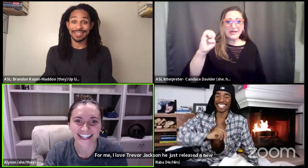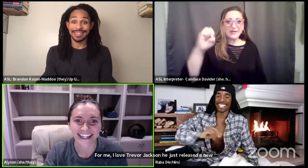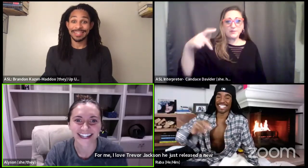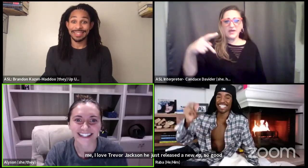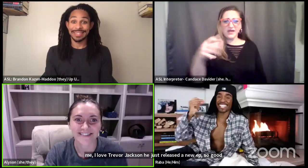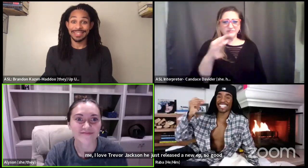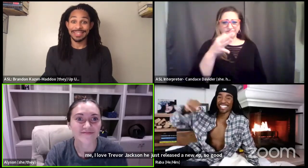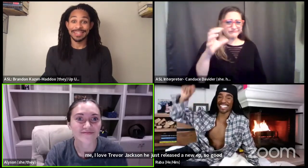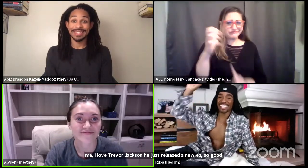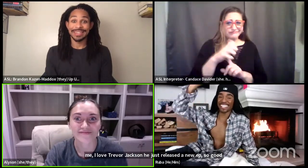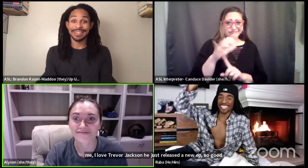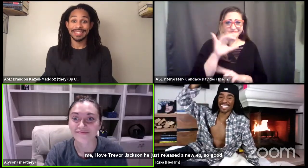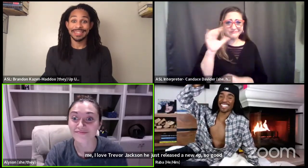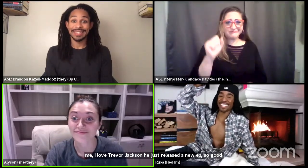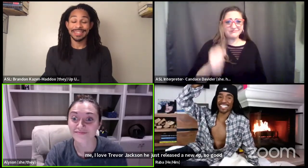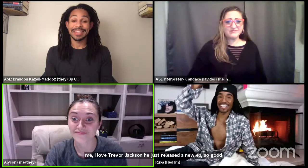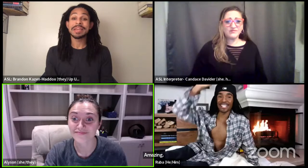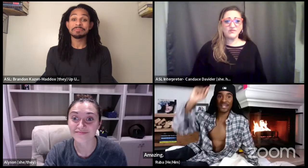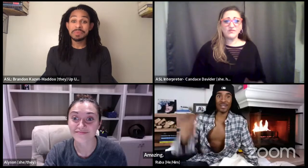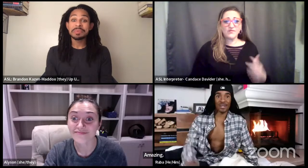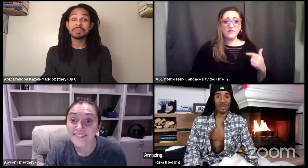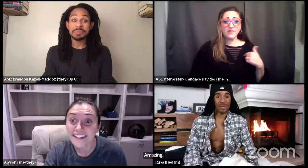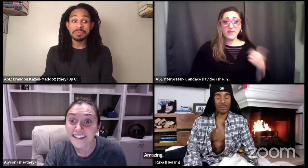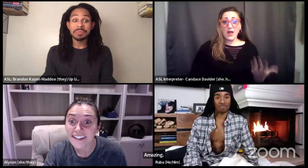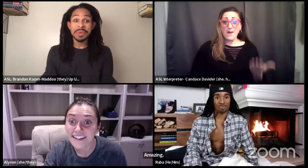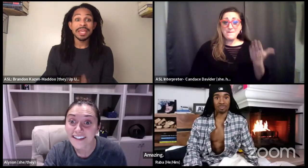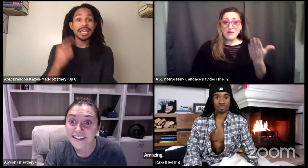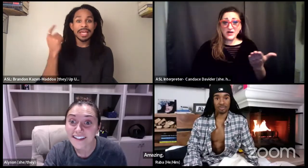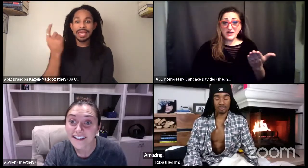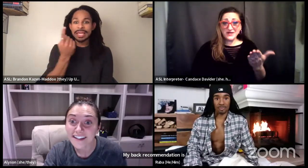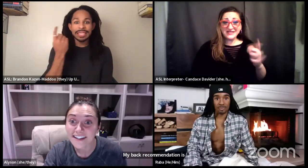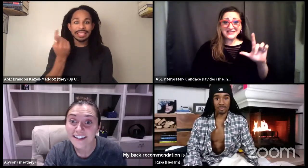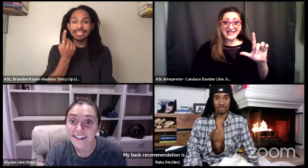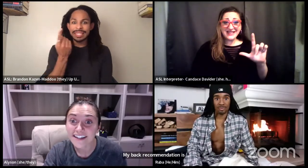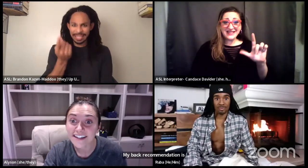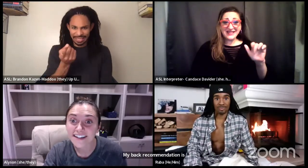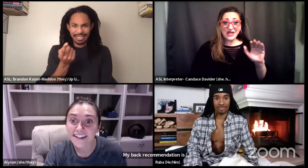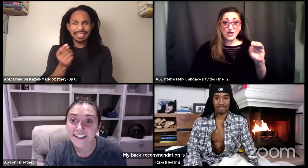book recommendation is Leo Kalyan,